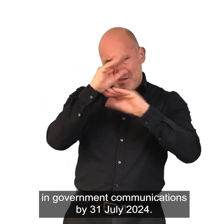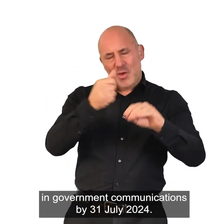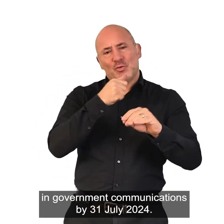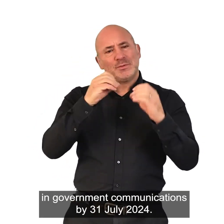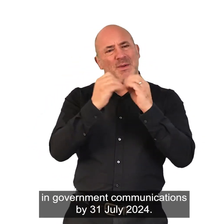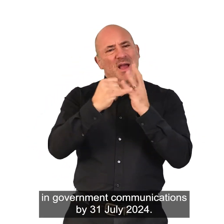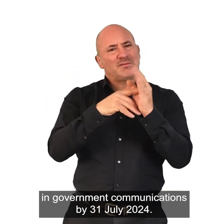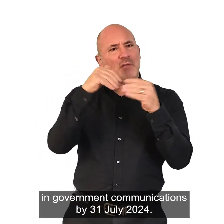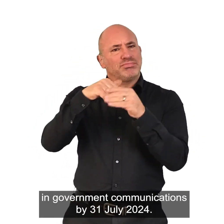July 2024.